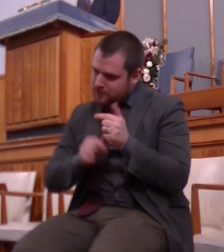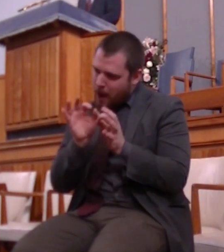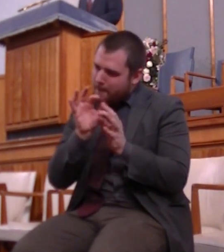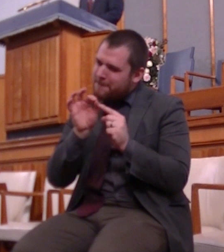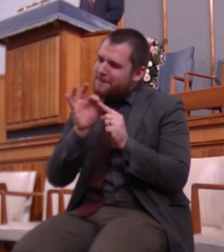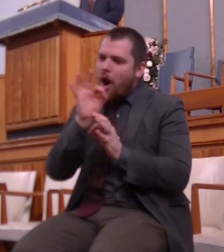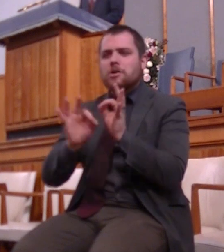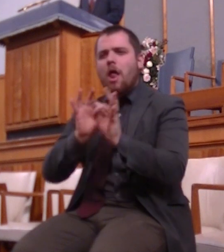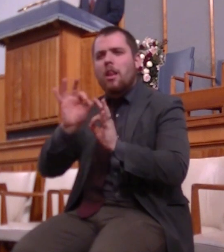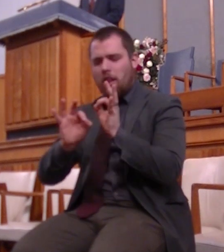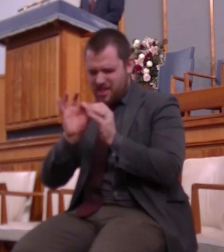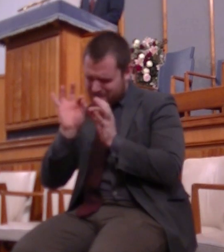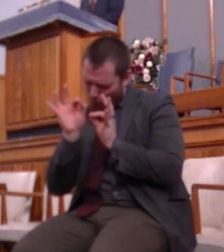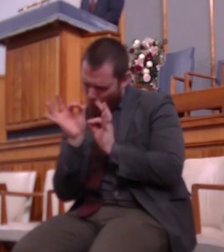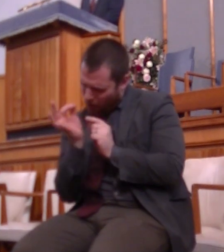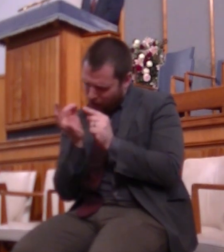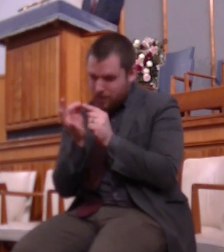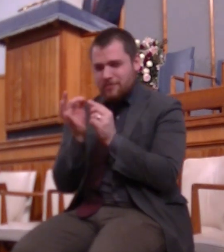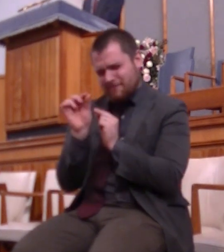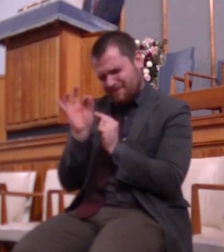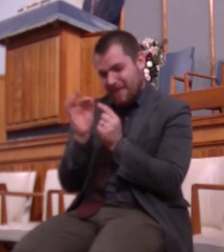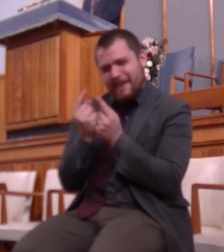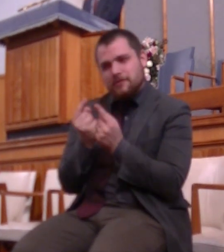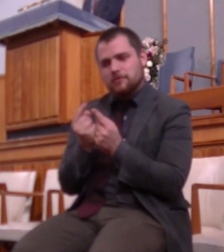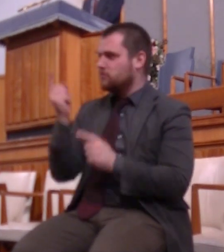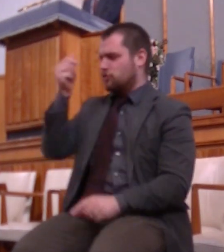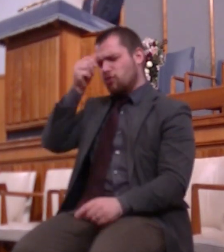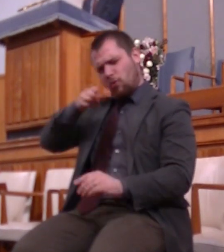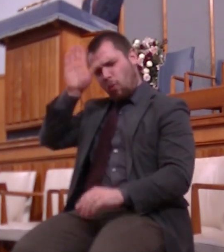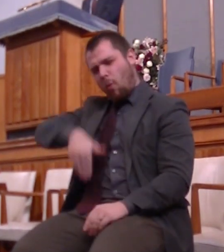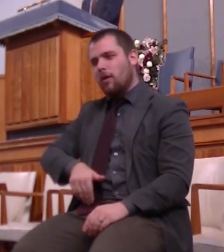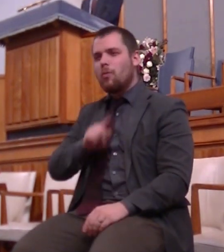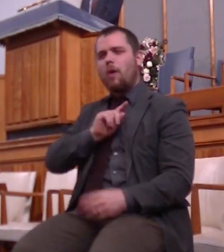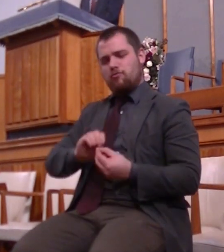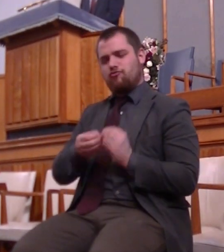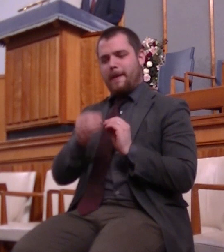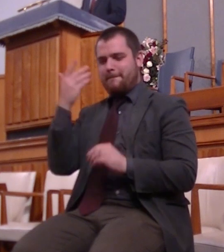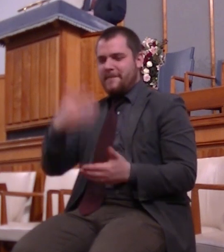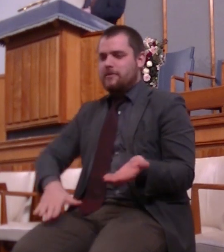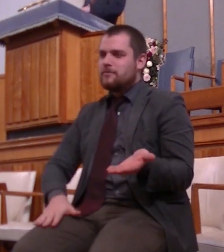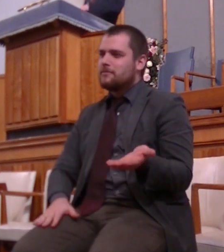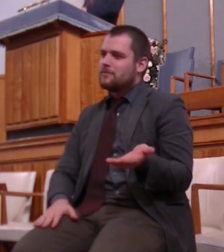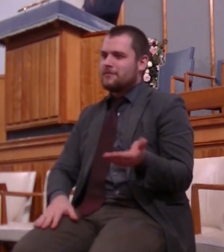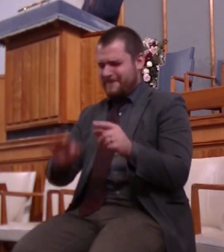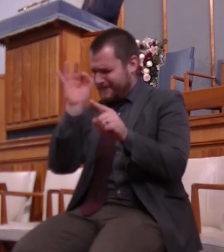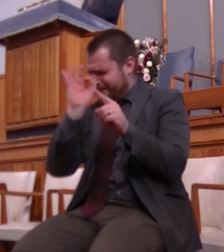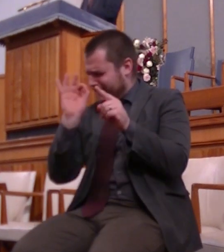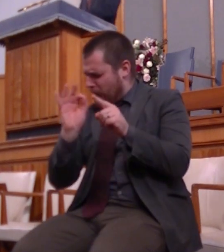he is a designer, God, and he made all things. It's incredible, the